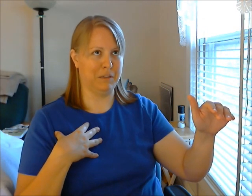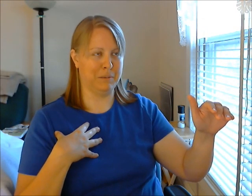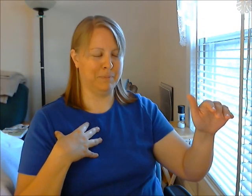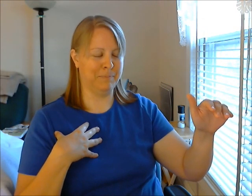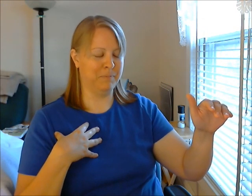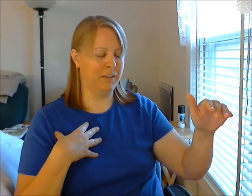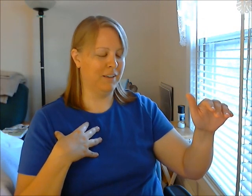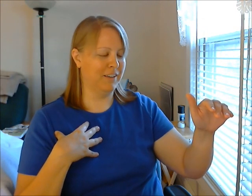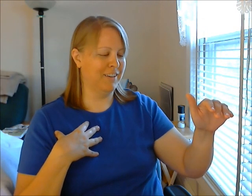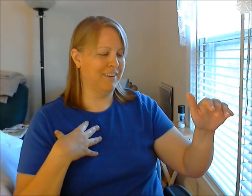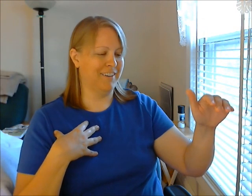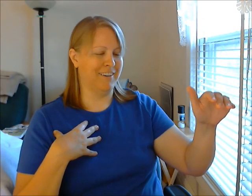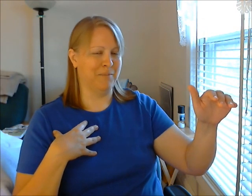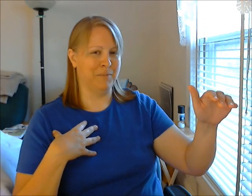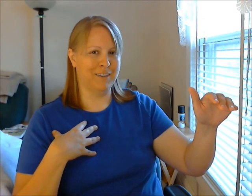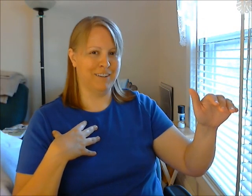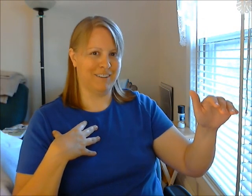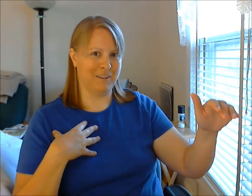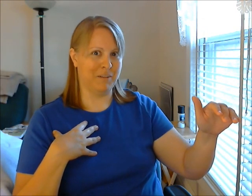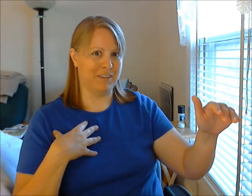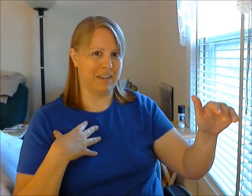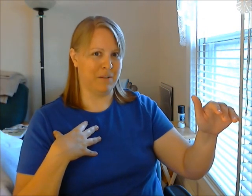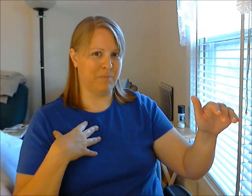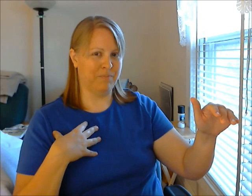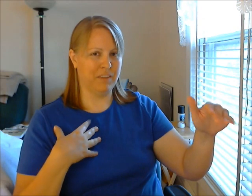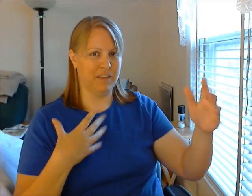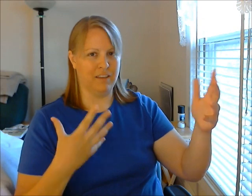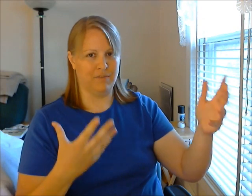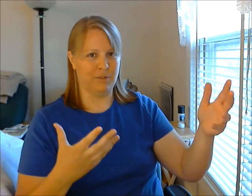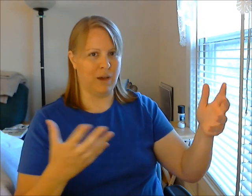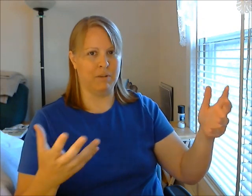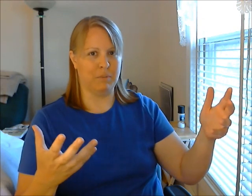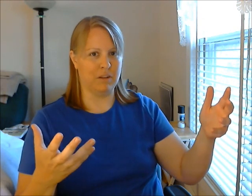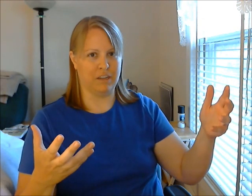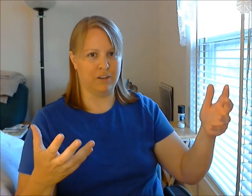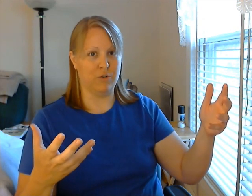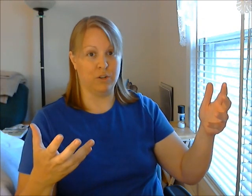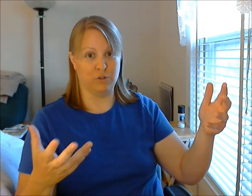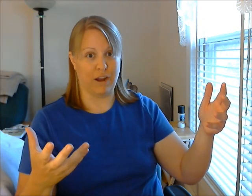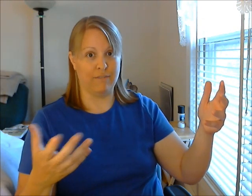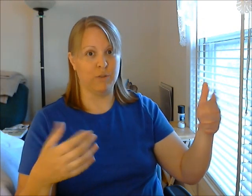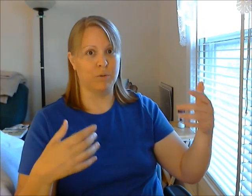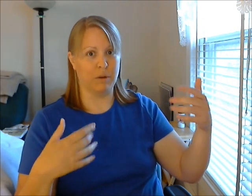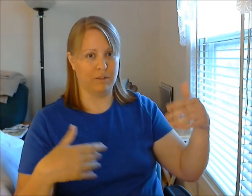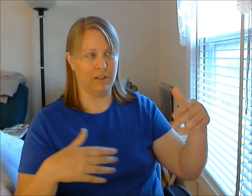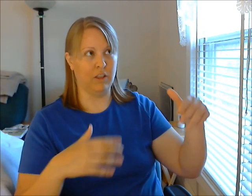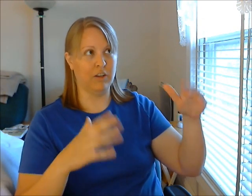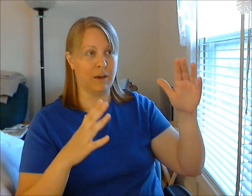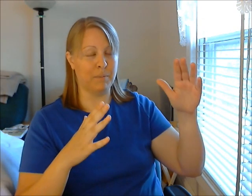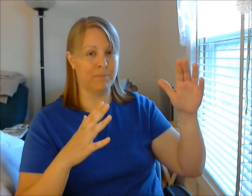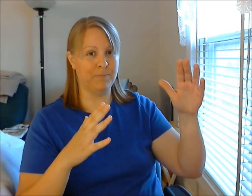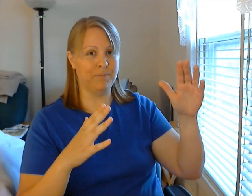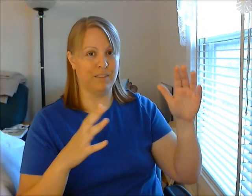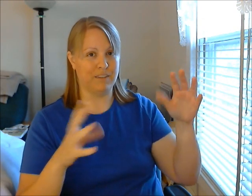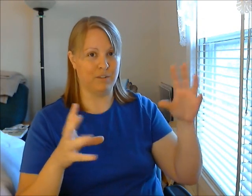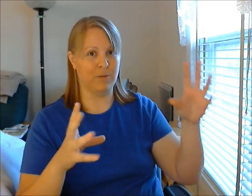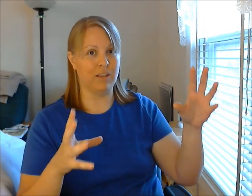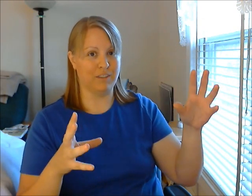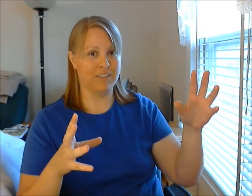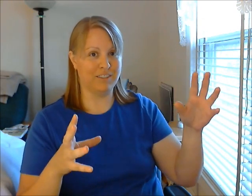kingdom. I'm going to look down. If you happen to be talking to a giraffe, you would probably look up. This is relevant.